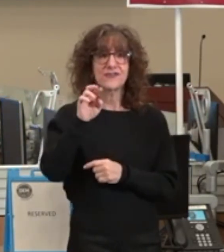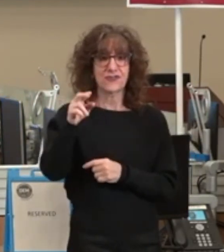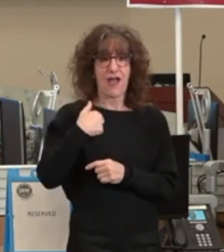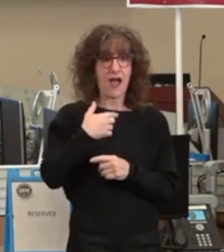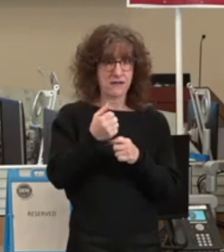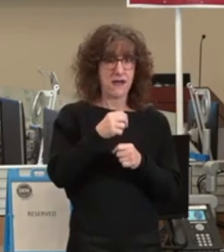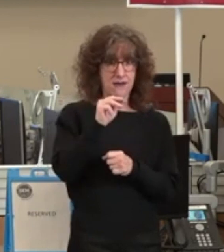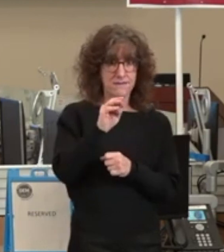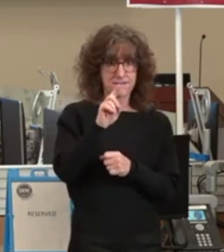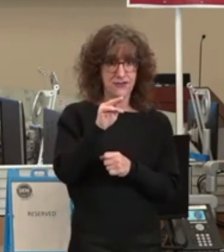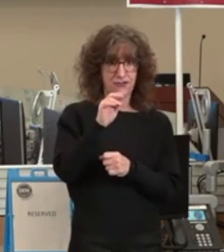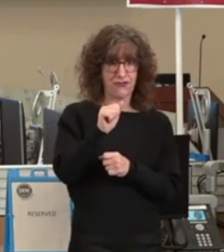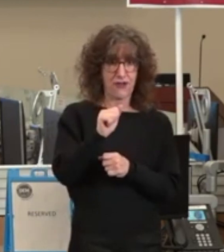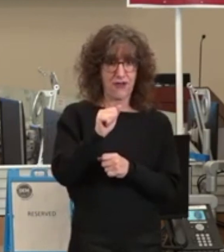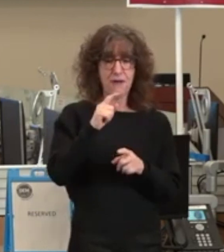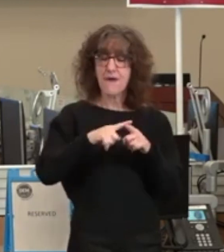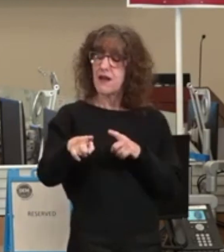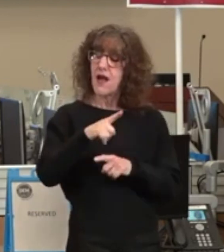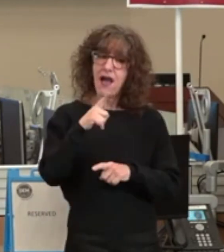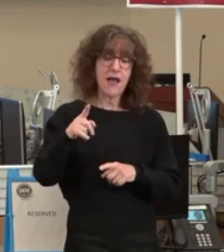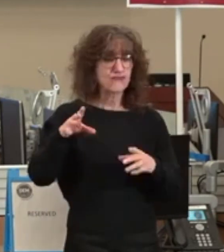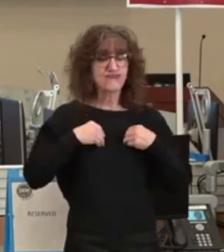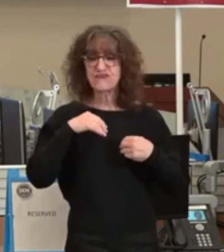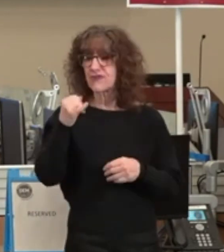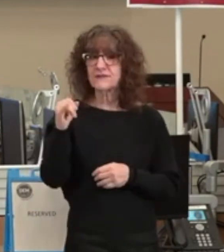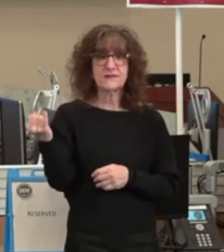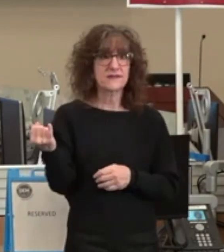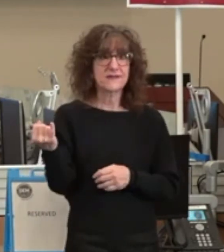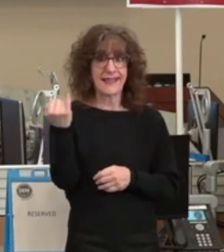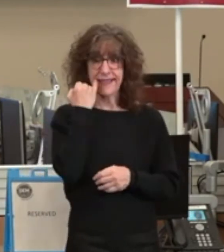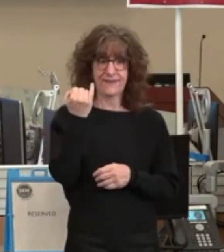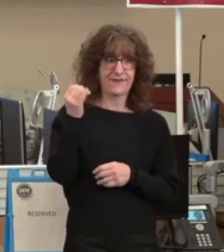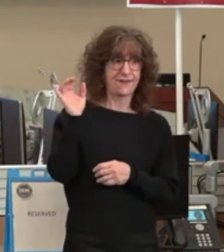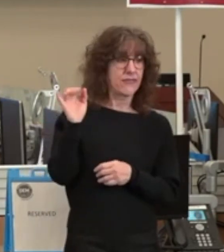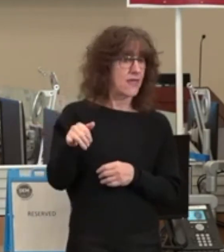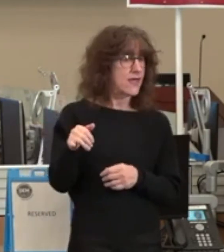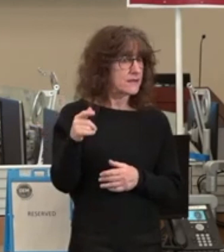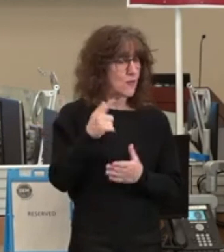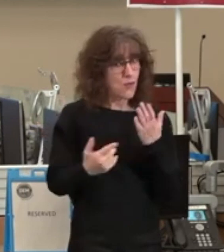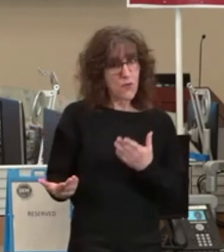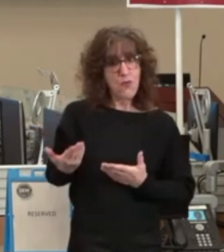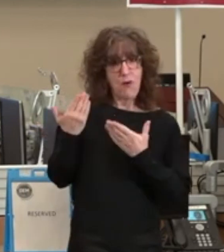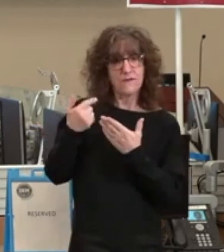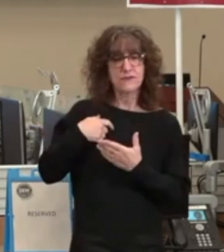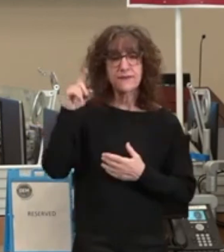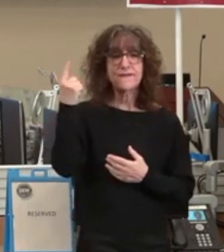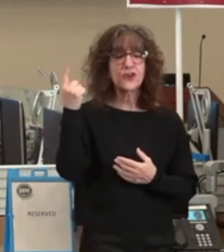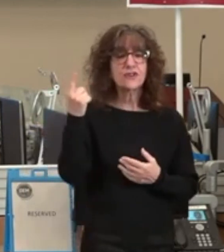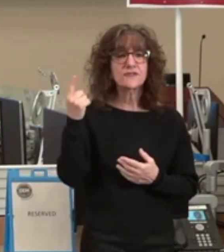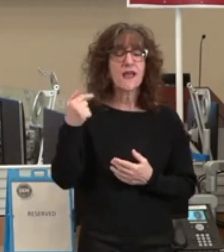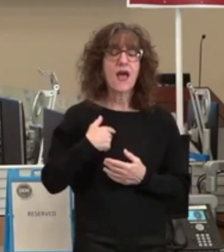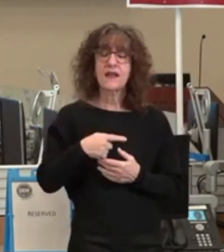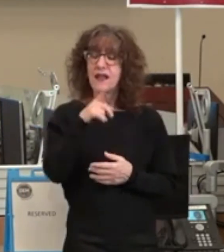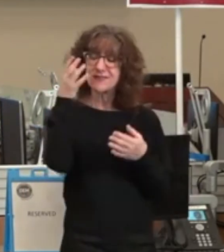the Moderna vaccine, but I would also absolutely take the Johnson & Johnson vaccine if that's what had been offered to me first. And I